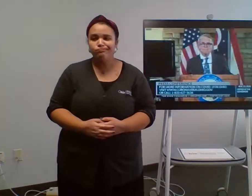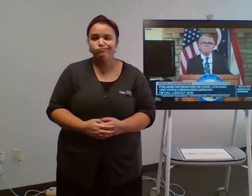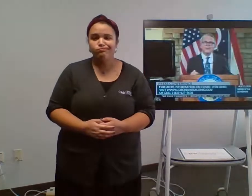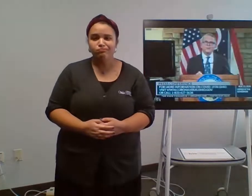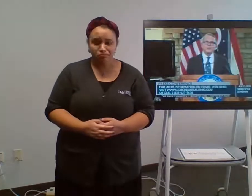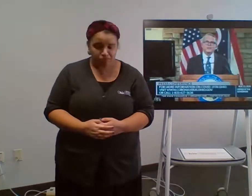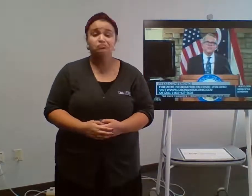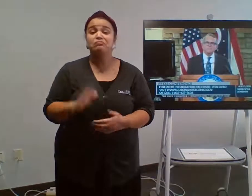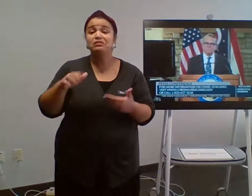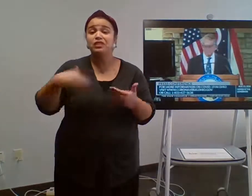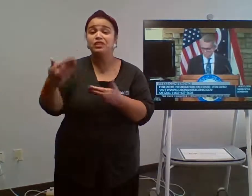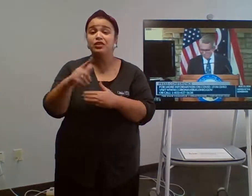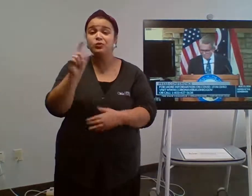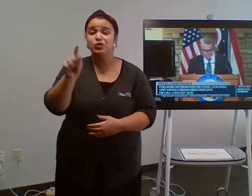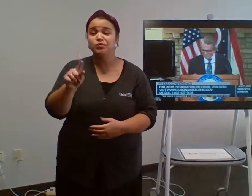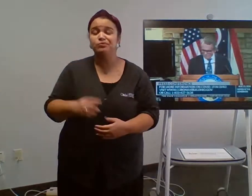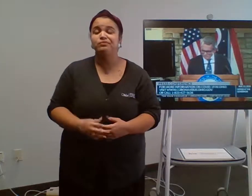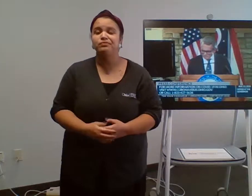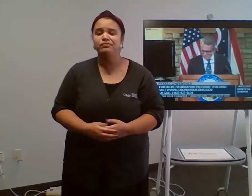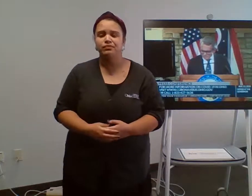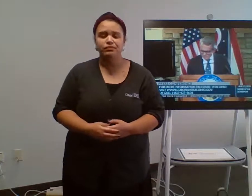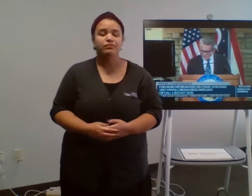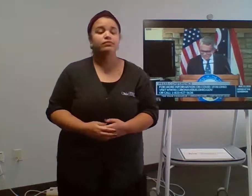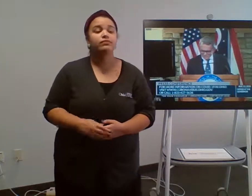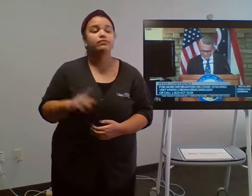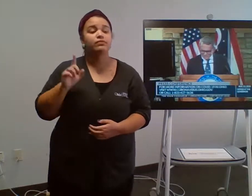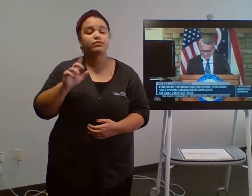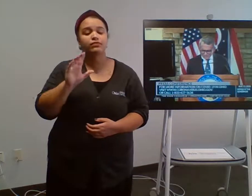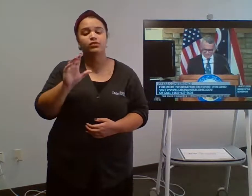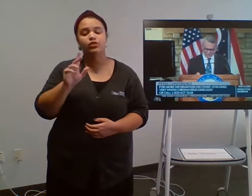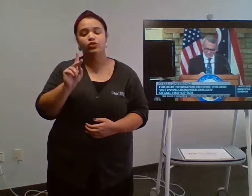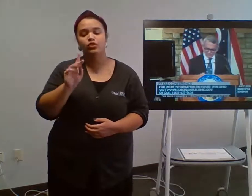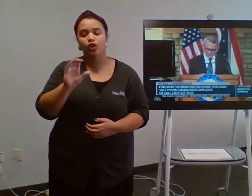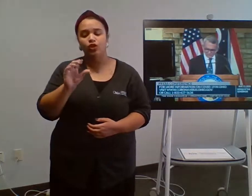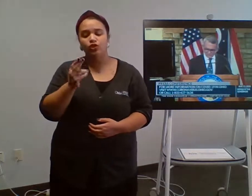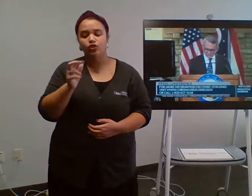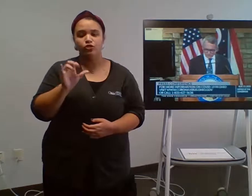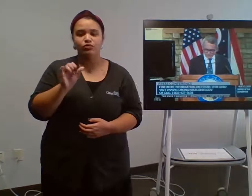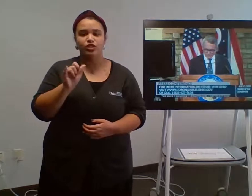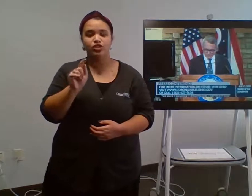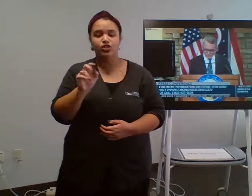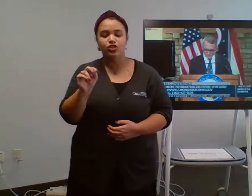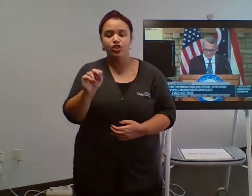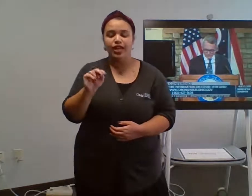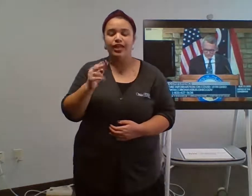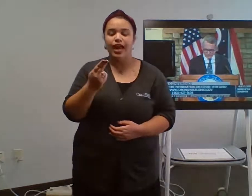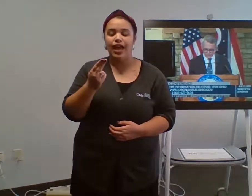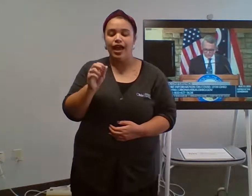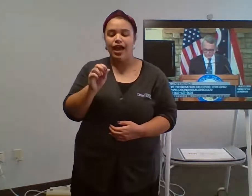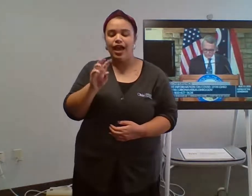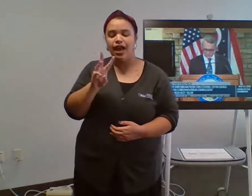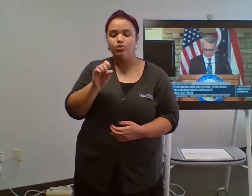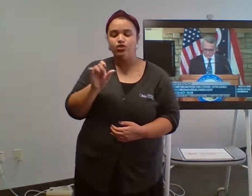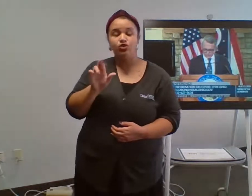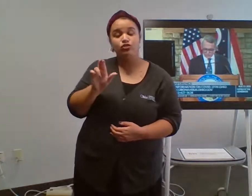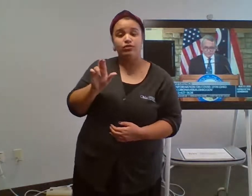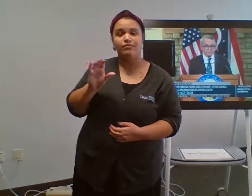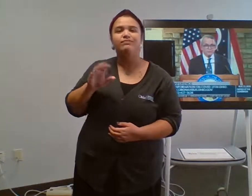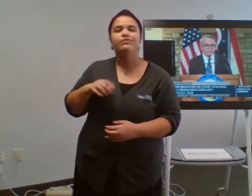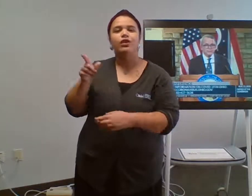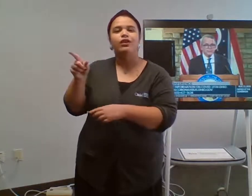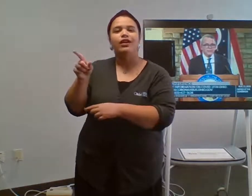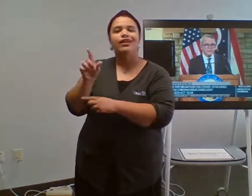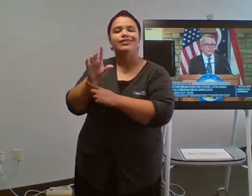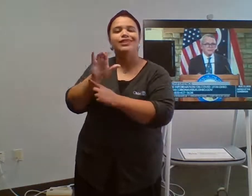Okay, next question. Questions from Christian Hauser at WKRC in Cincinnati. Hey,